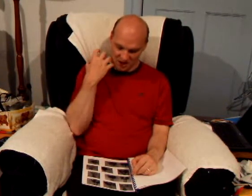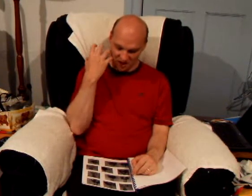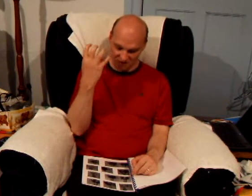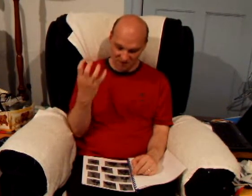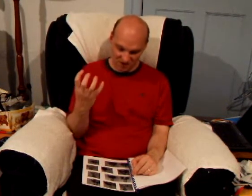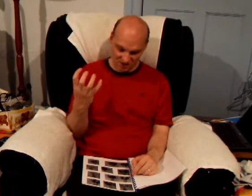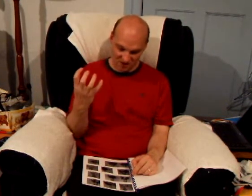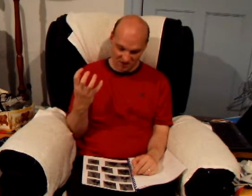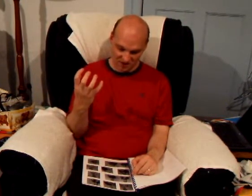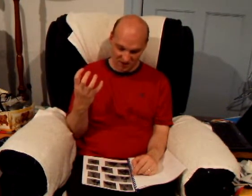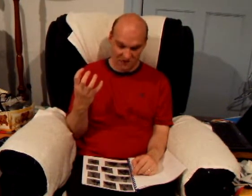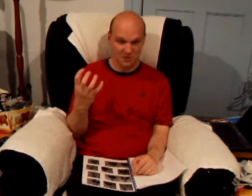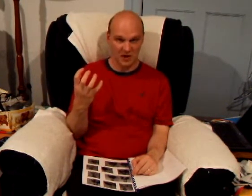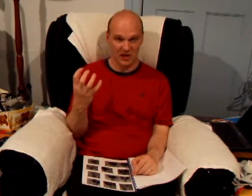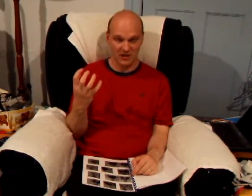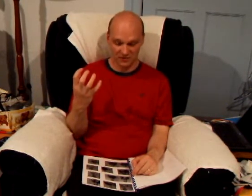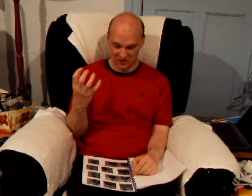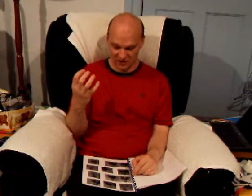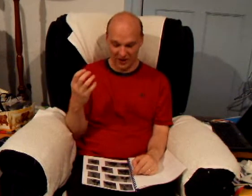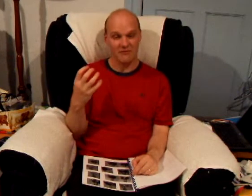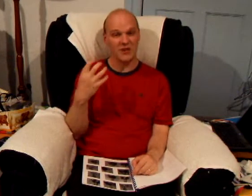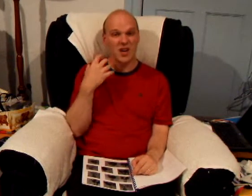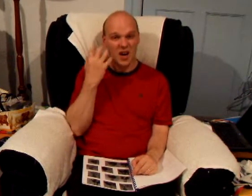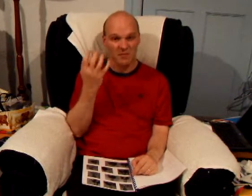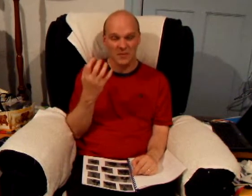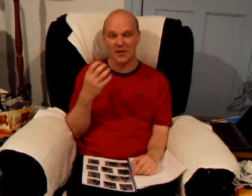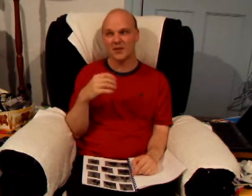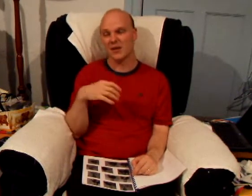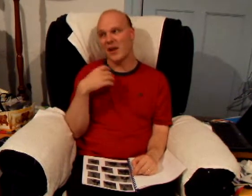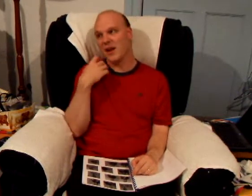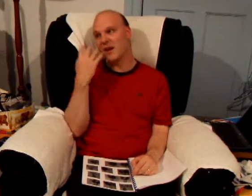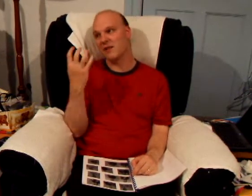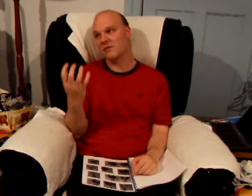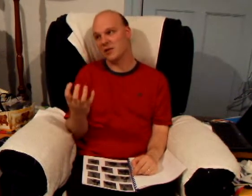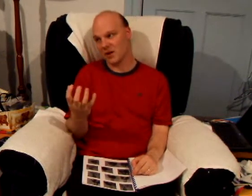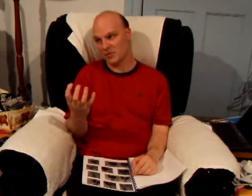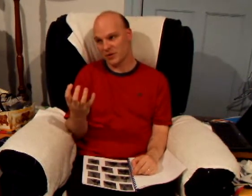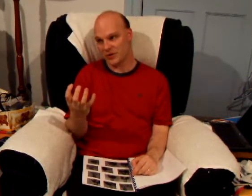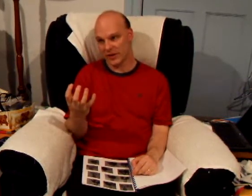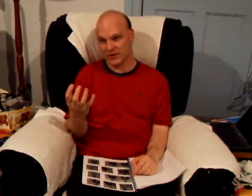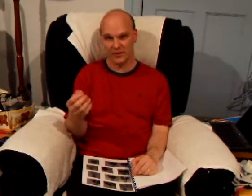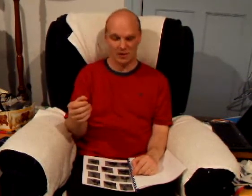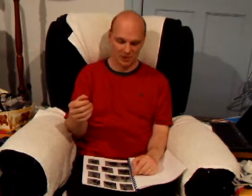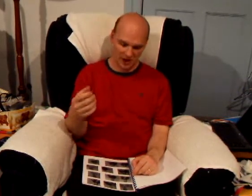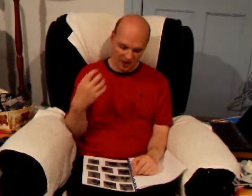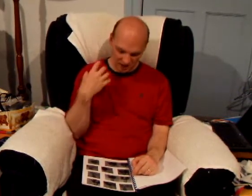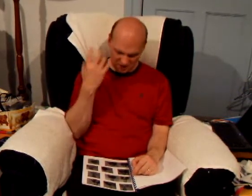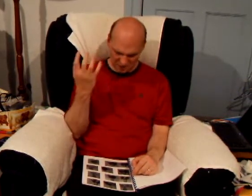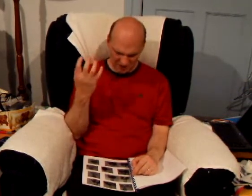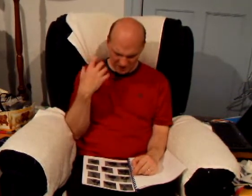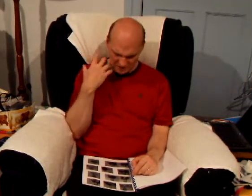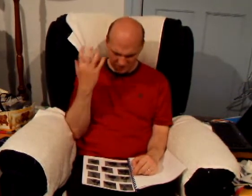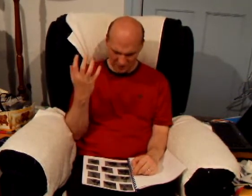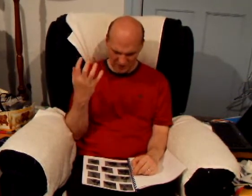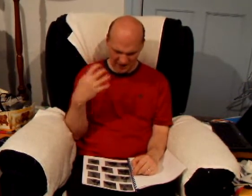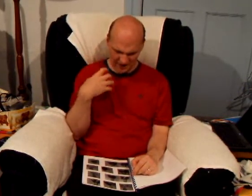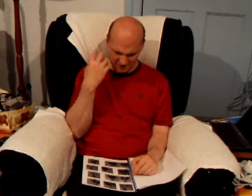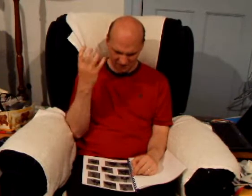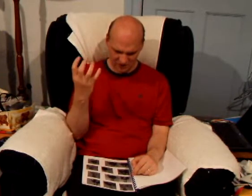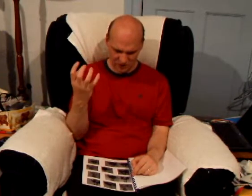suppose. Every, didn't seem to be any difference, like every time. So every time we do this, or something. Didn't seem to be any difference from that and